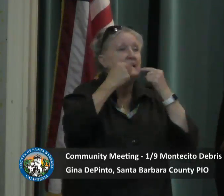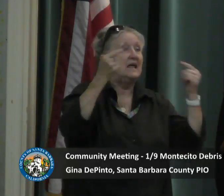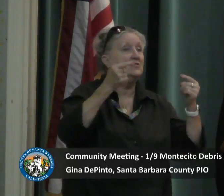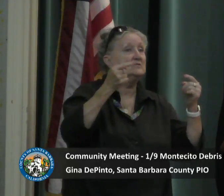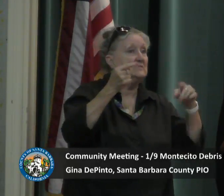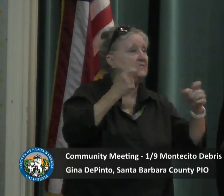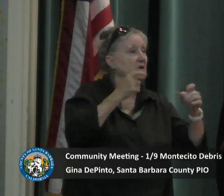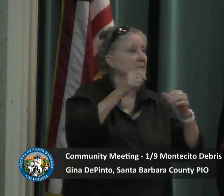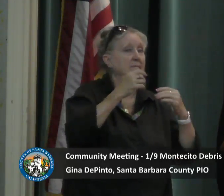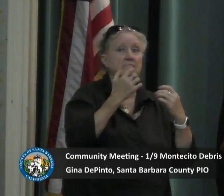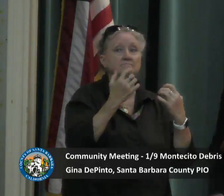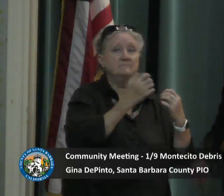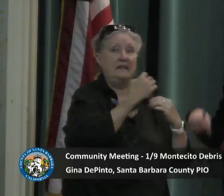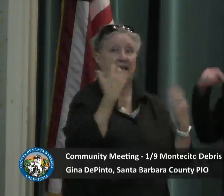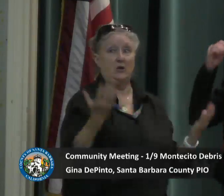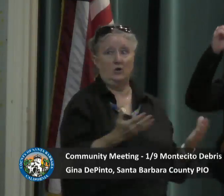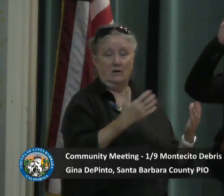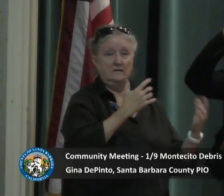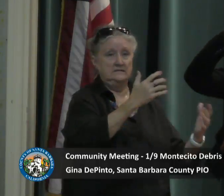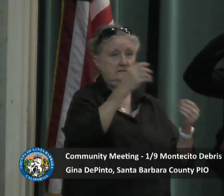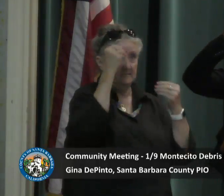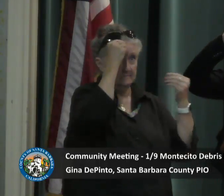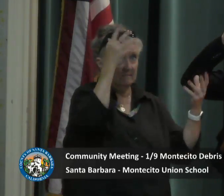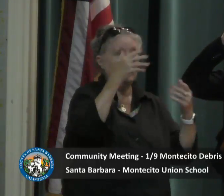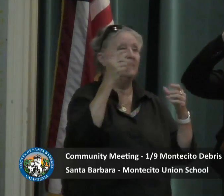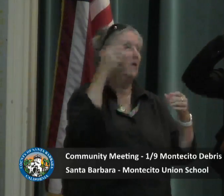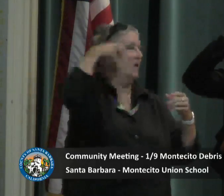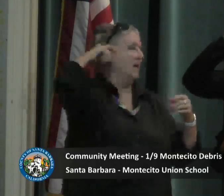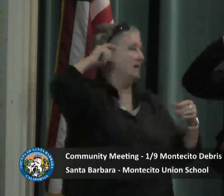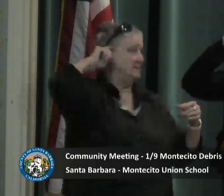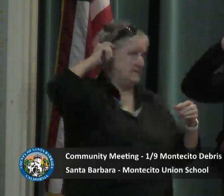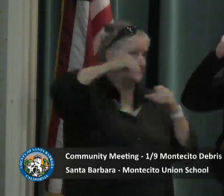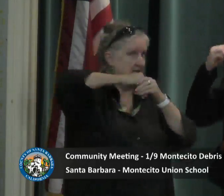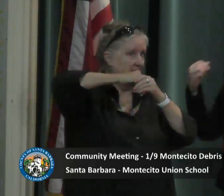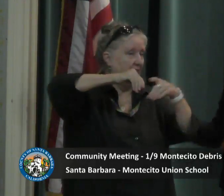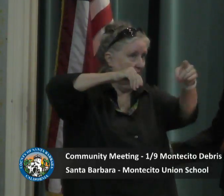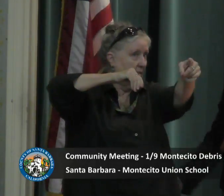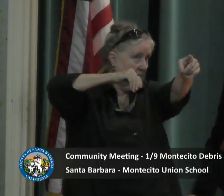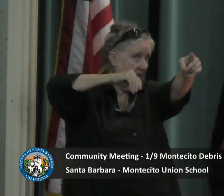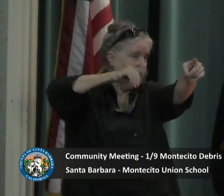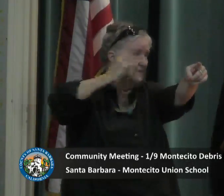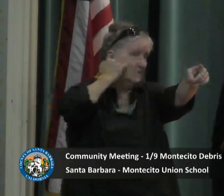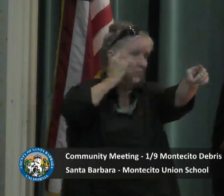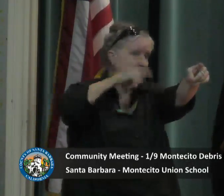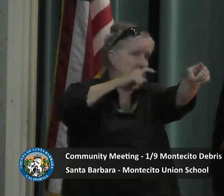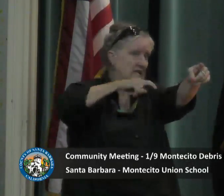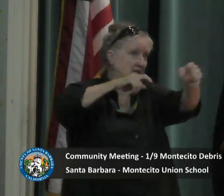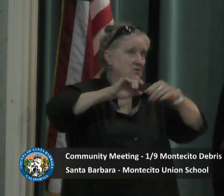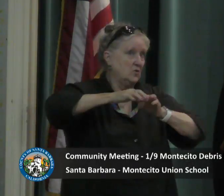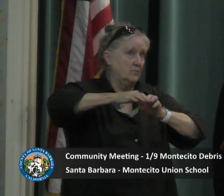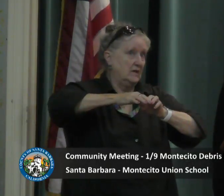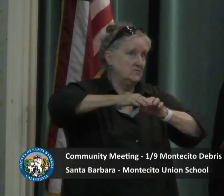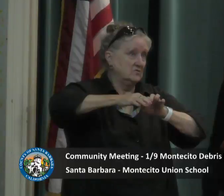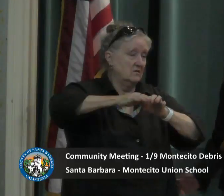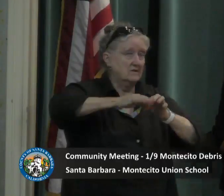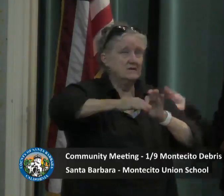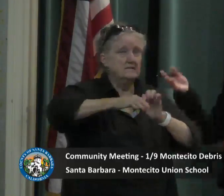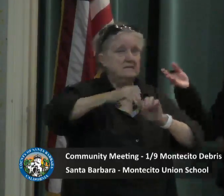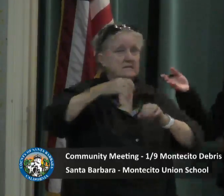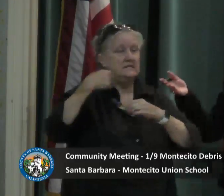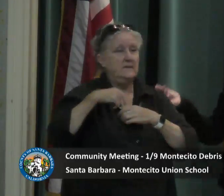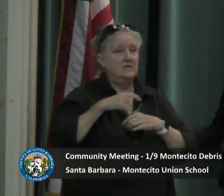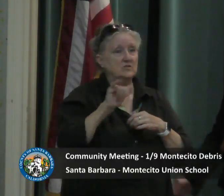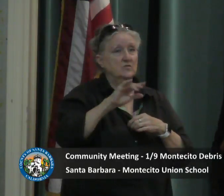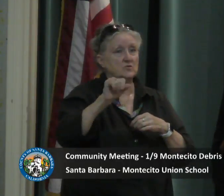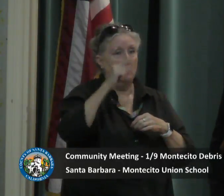stage. And there are headsets in the back if anyone is needing interpretation. And of course,